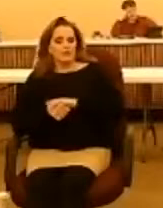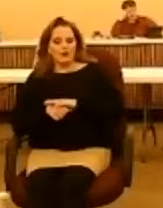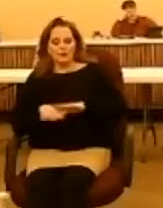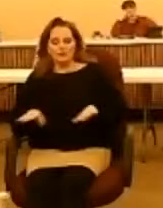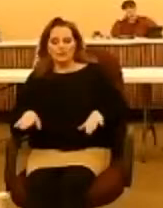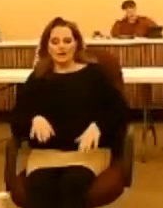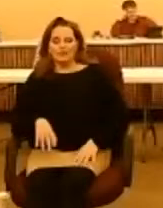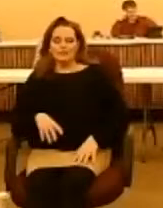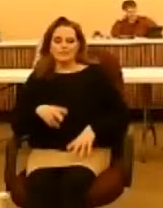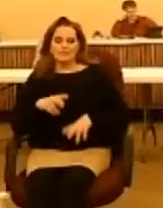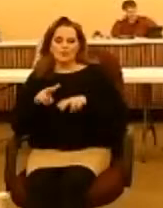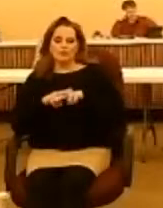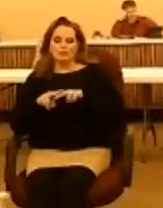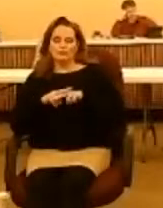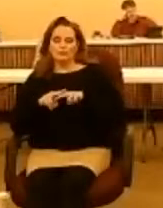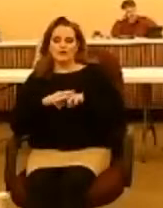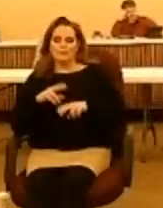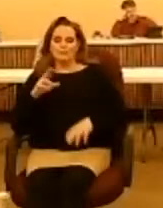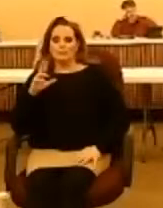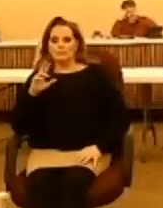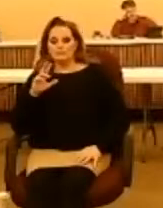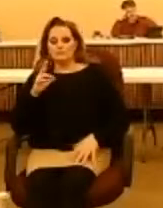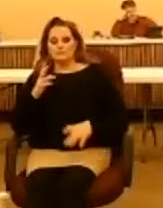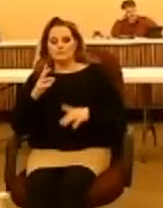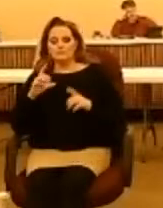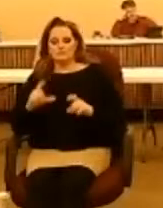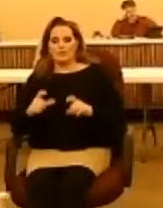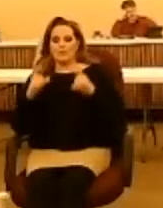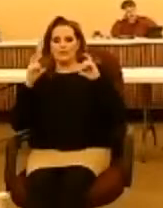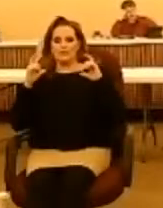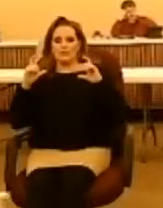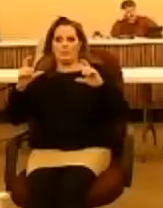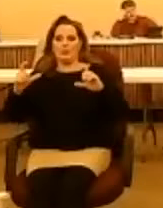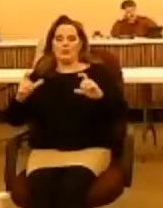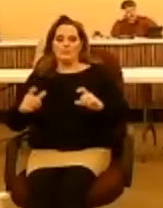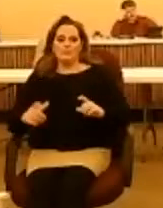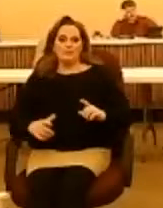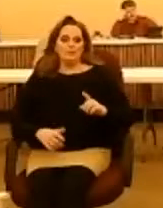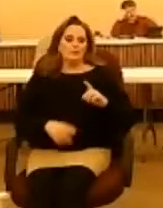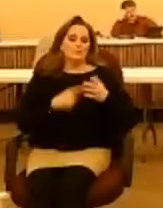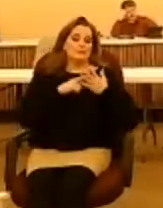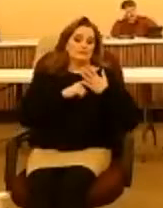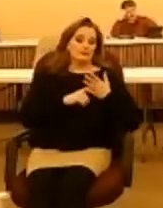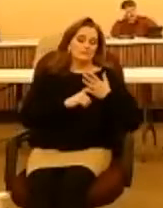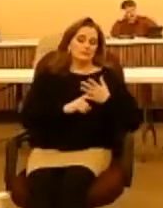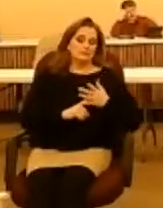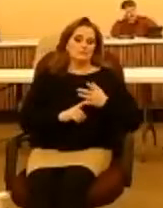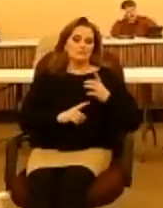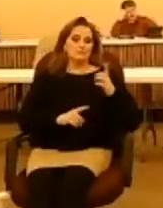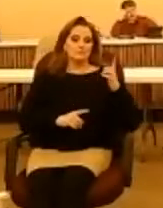Yep. Any other discussion? Anything online?